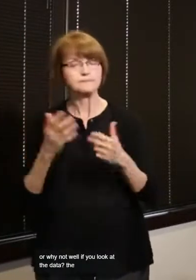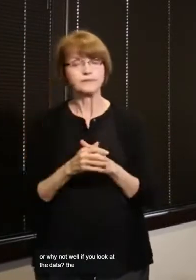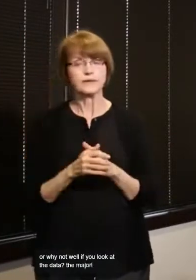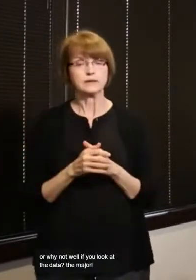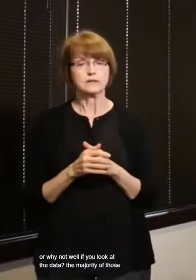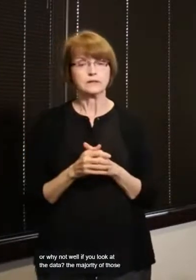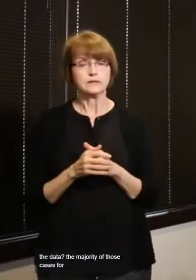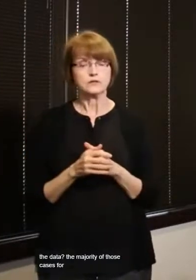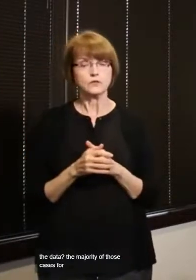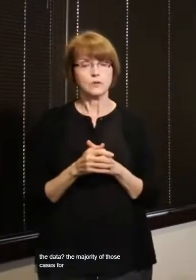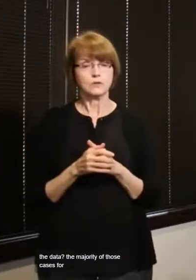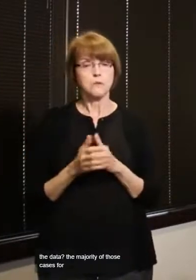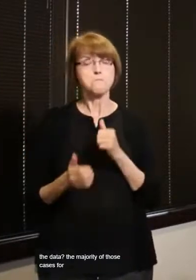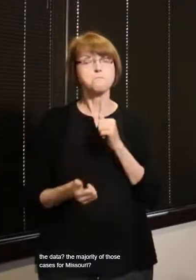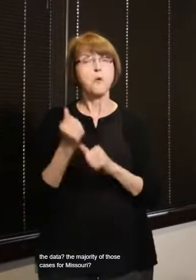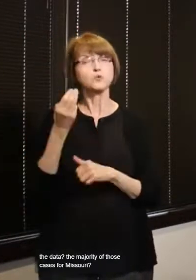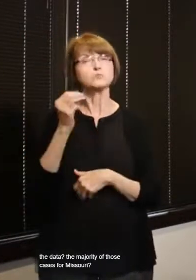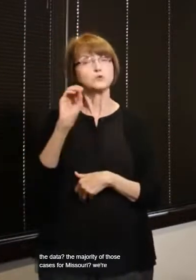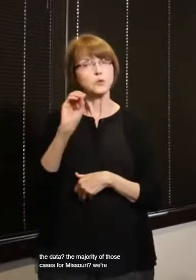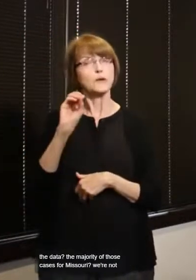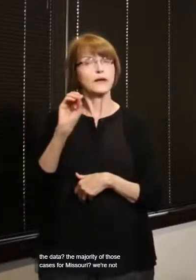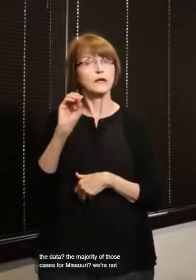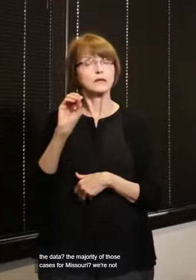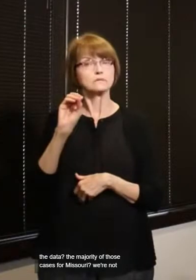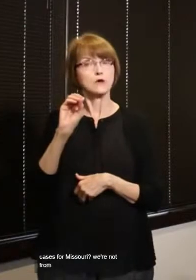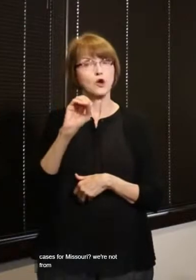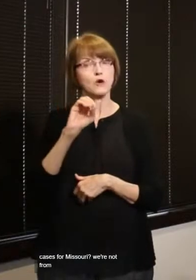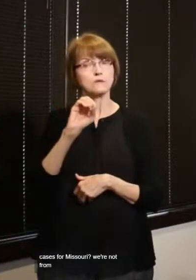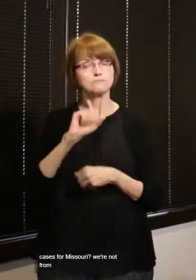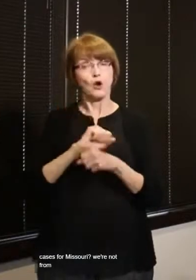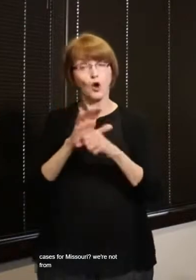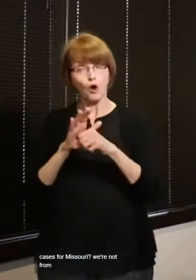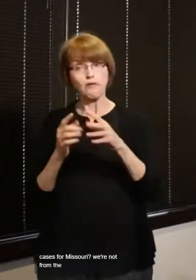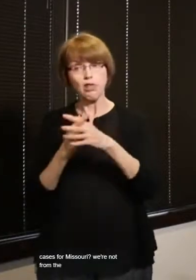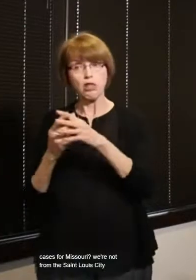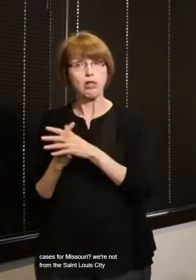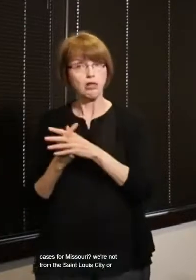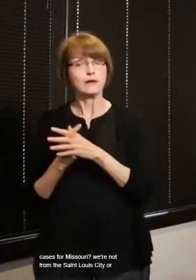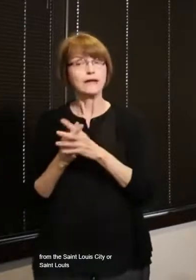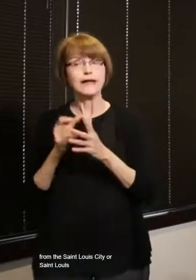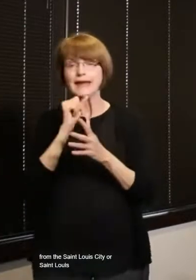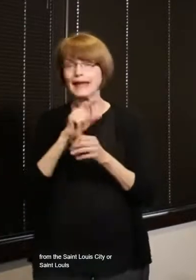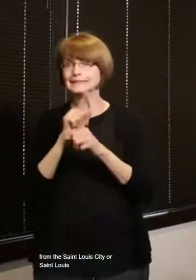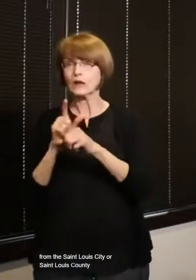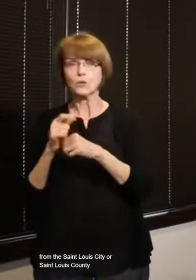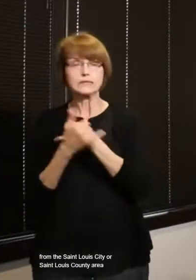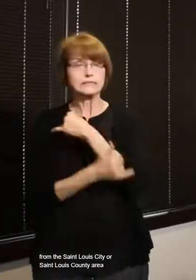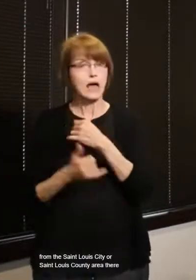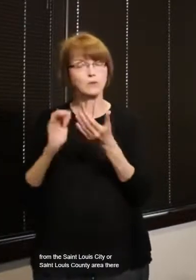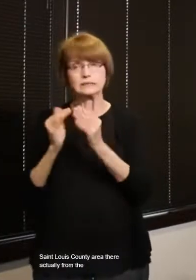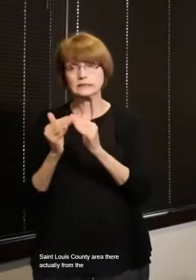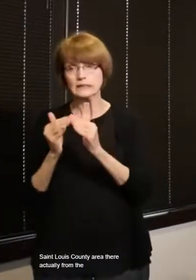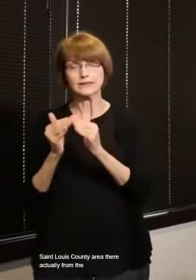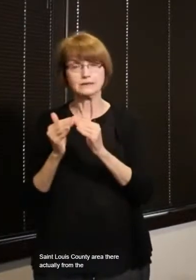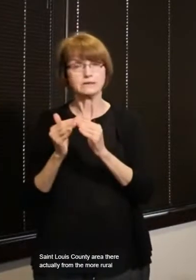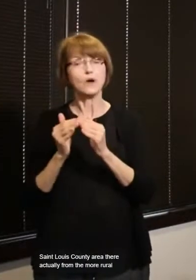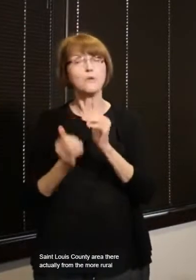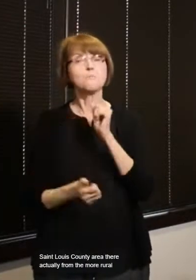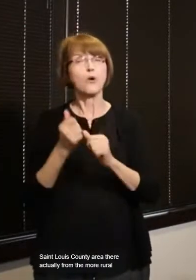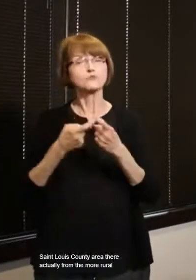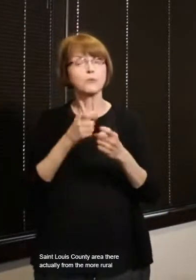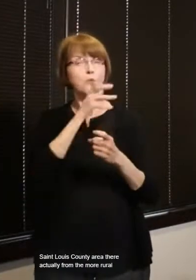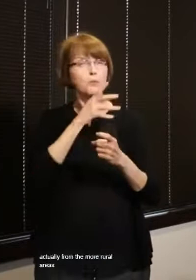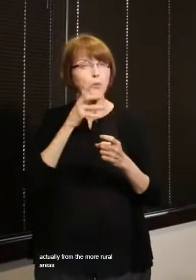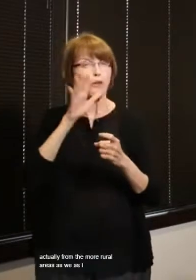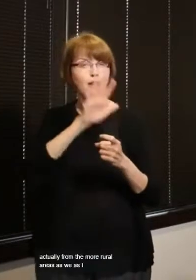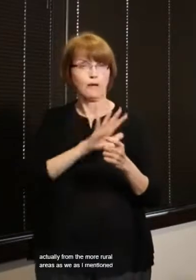cases for Missouri were not from the St. Louis City or St. Louis County area. They were actually from the more rural areas, as